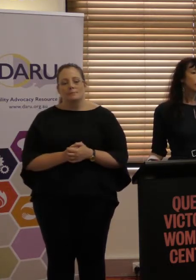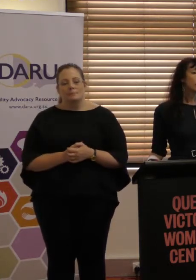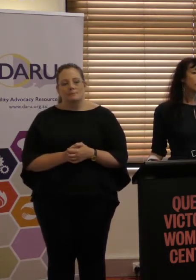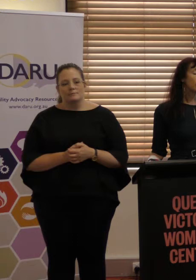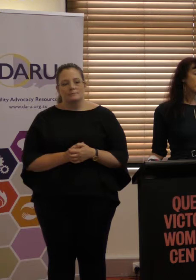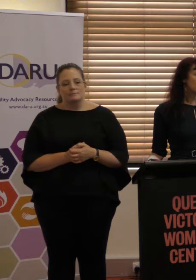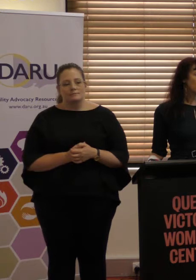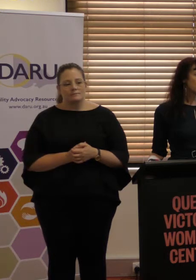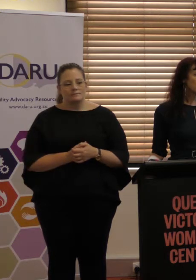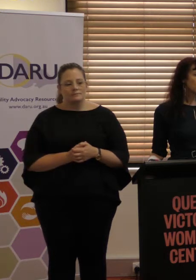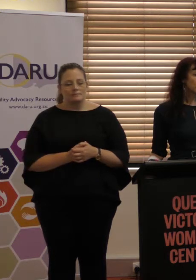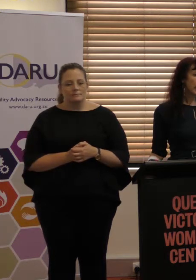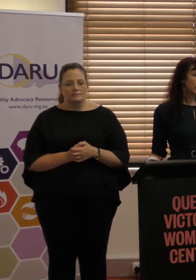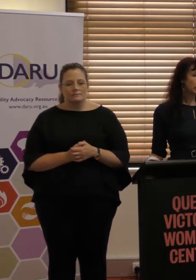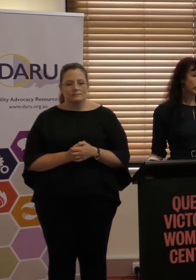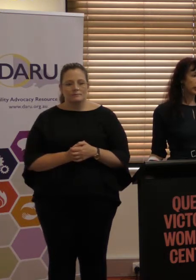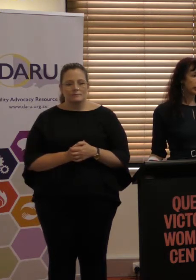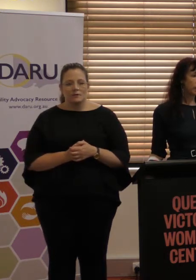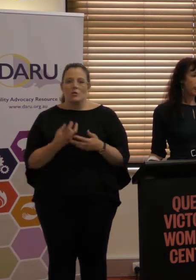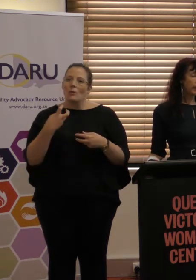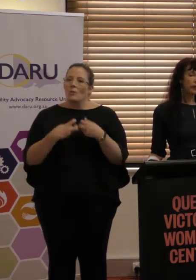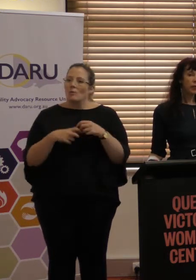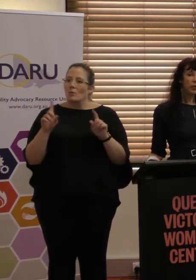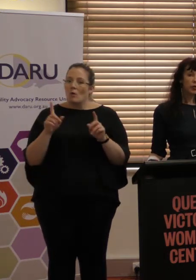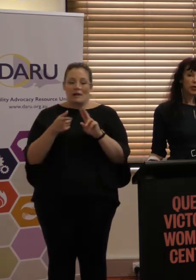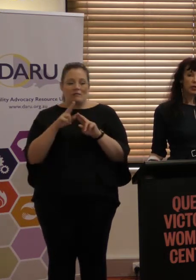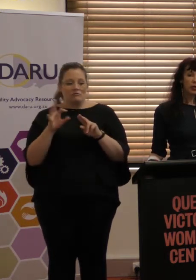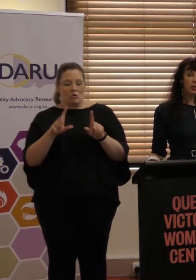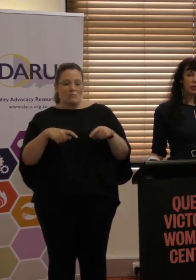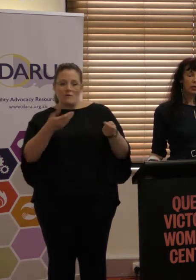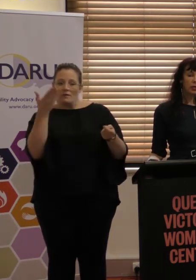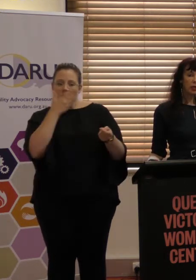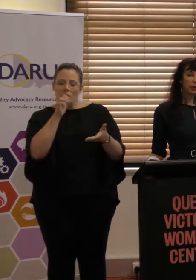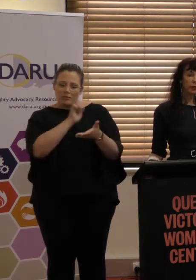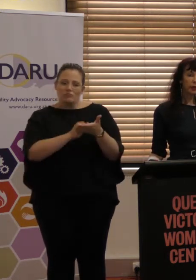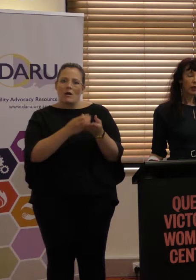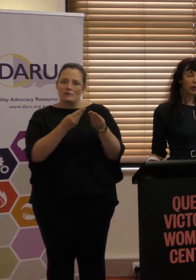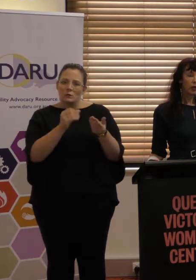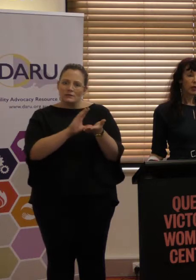you resource schools adequately, they've been using these